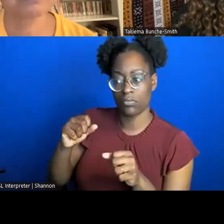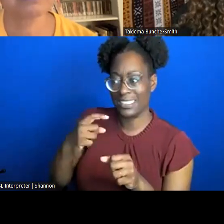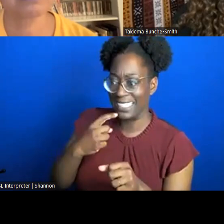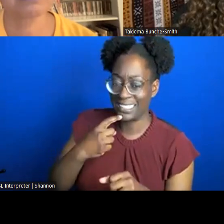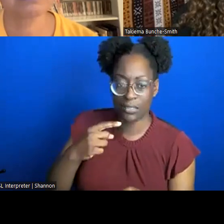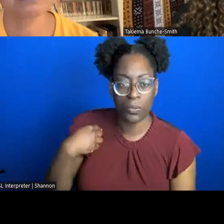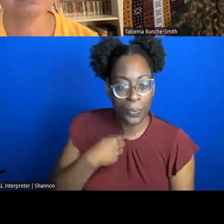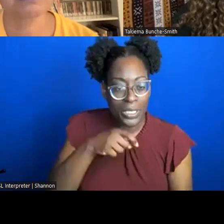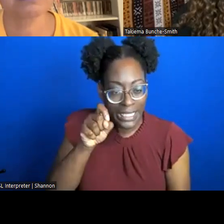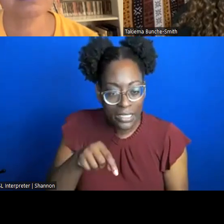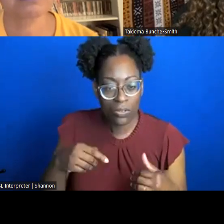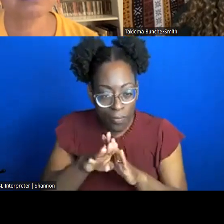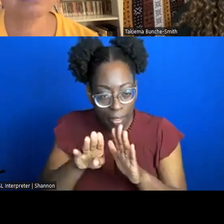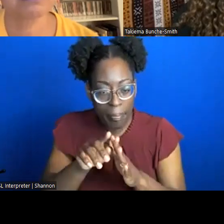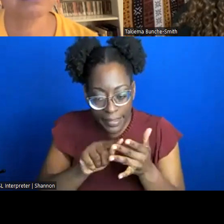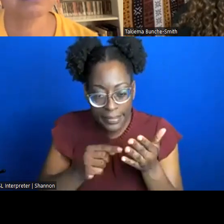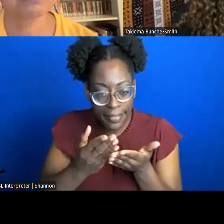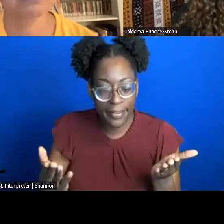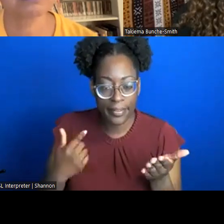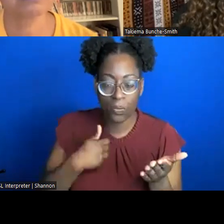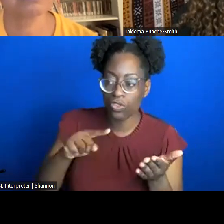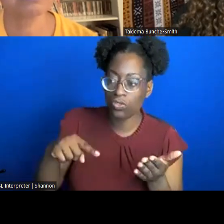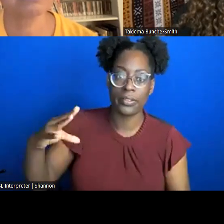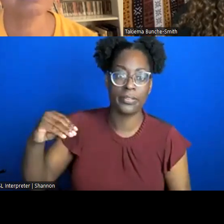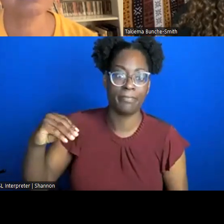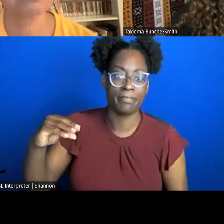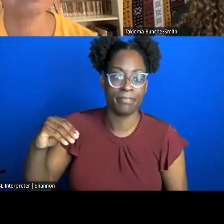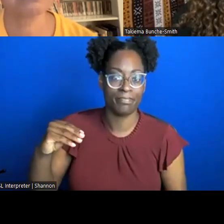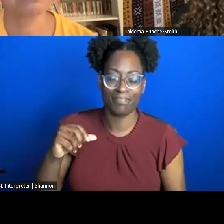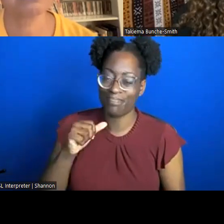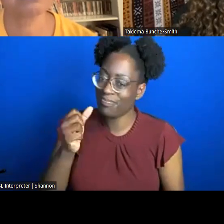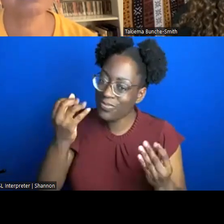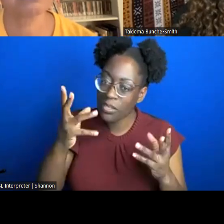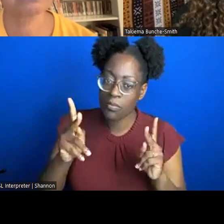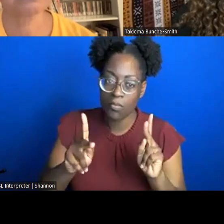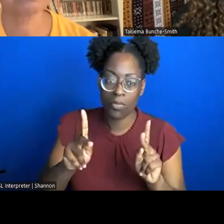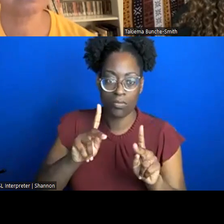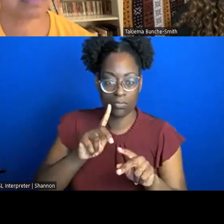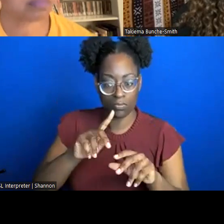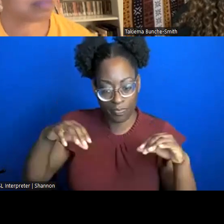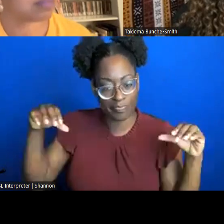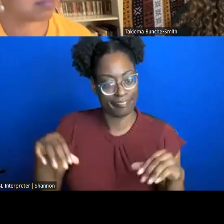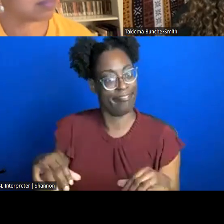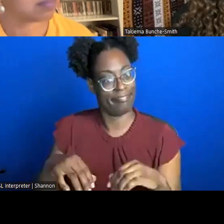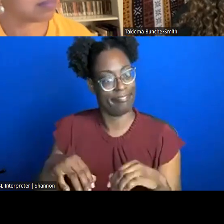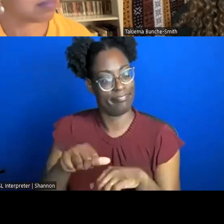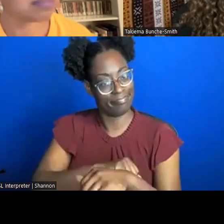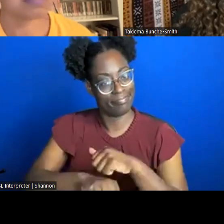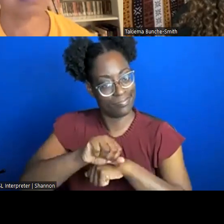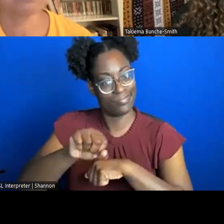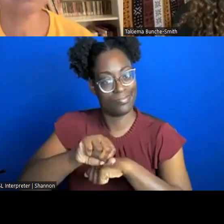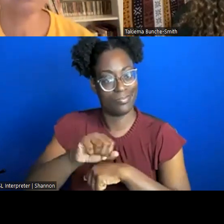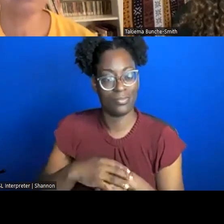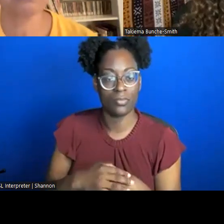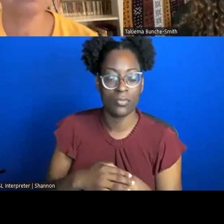Ron said. So much of it is about education. And Ron, I so loved hearing you say this is